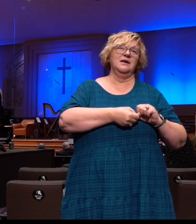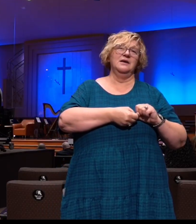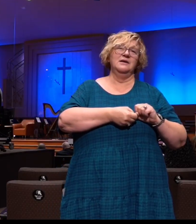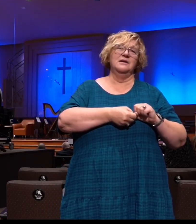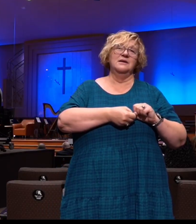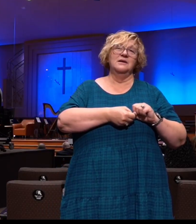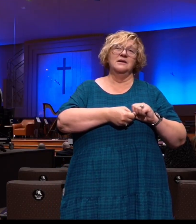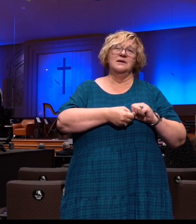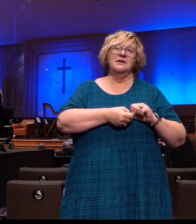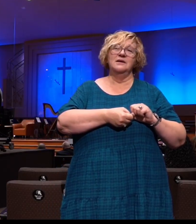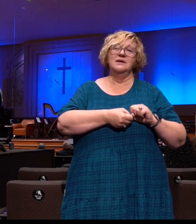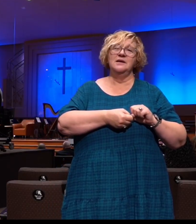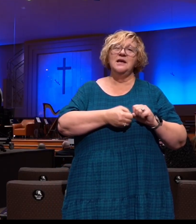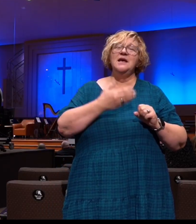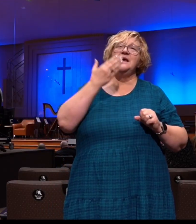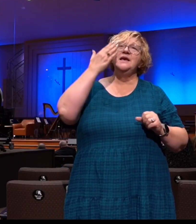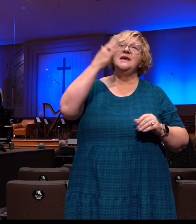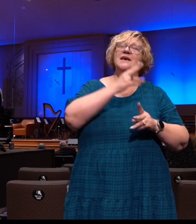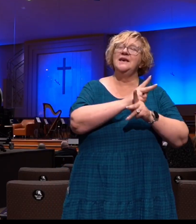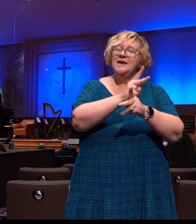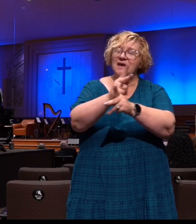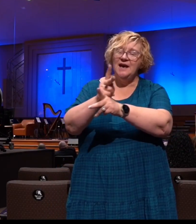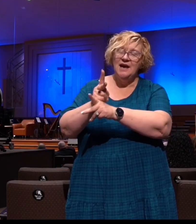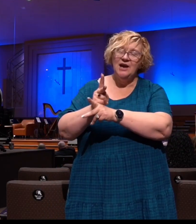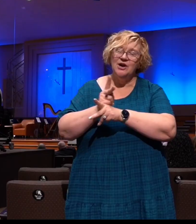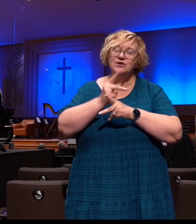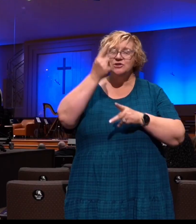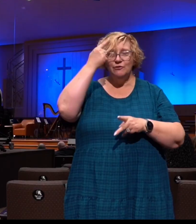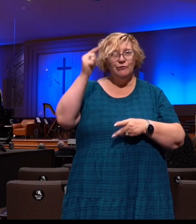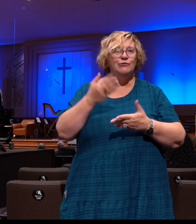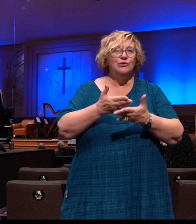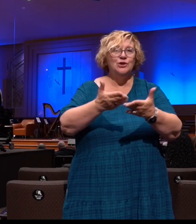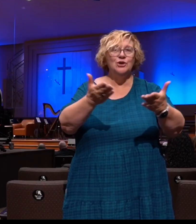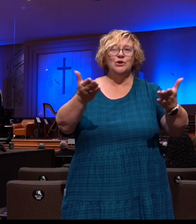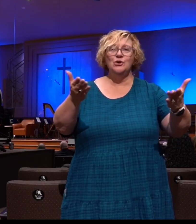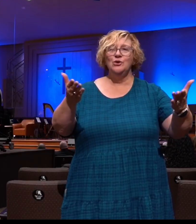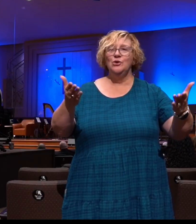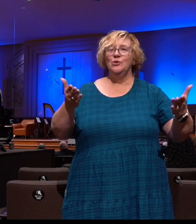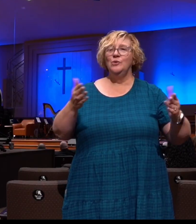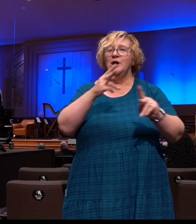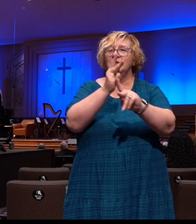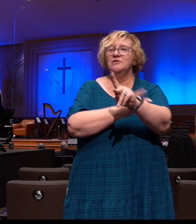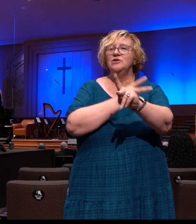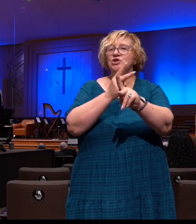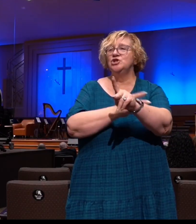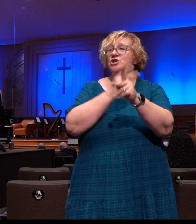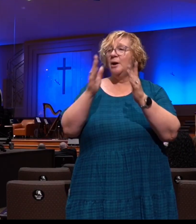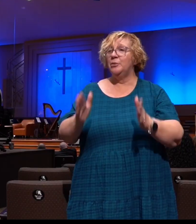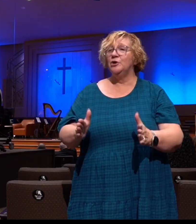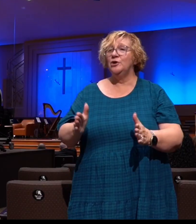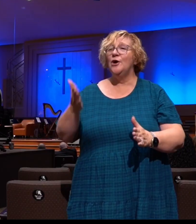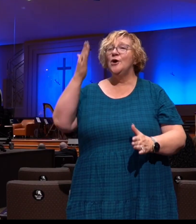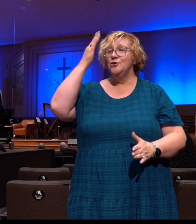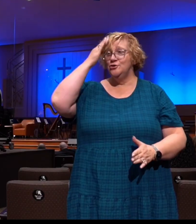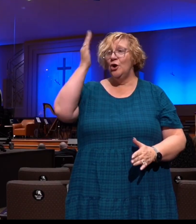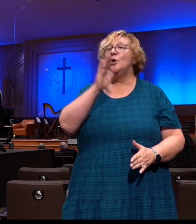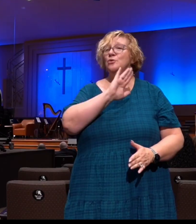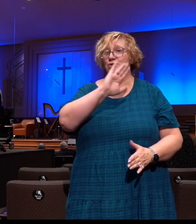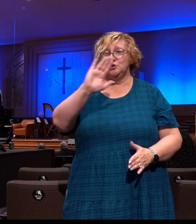heartache. You're in his care. The shepherd knows your